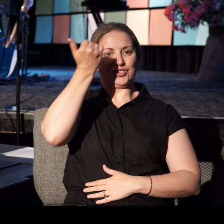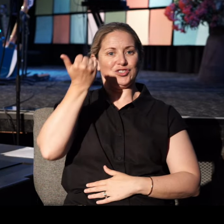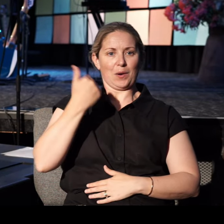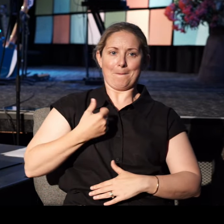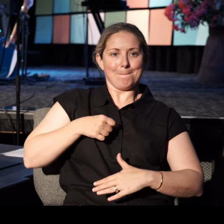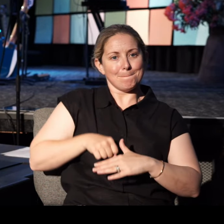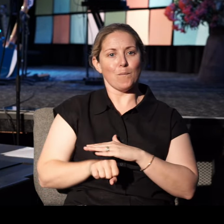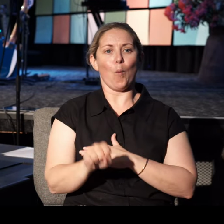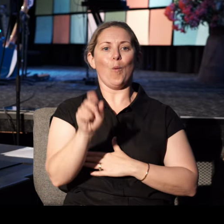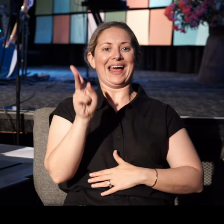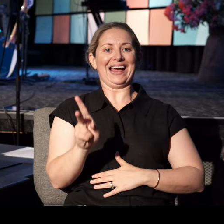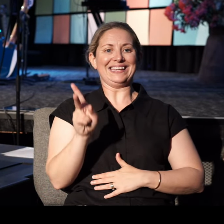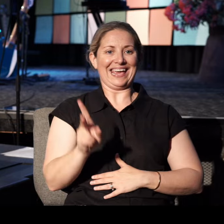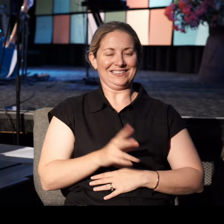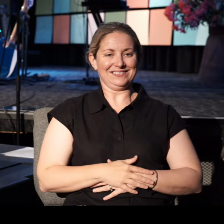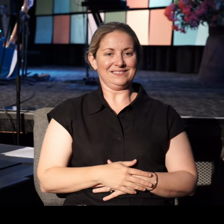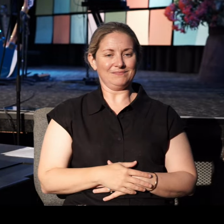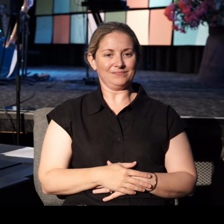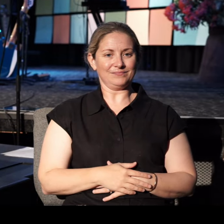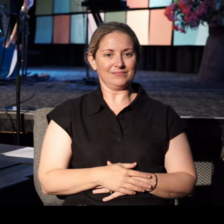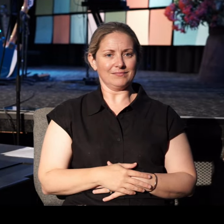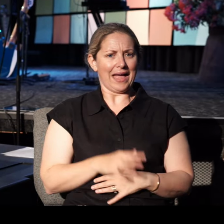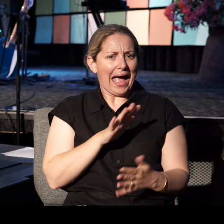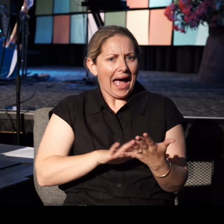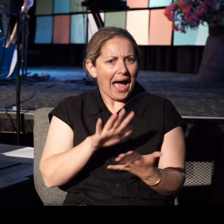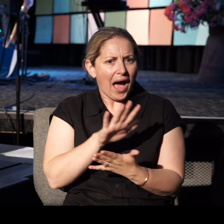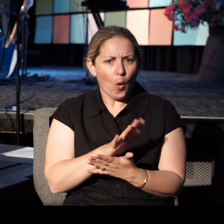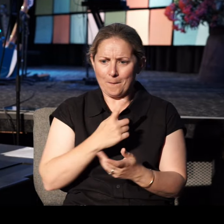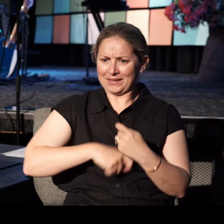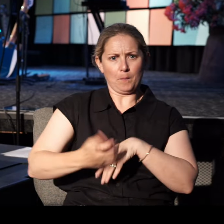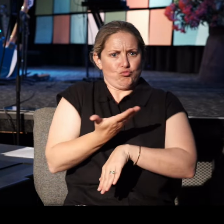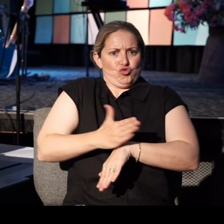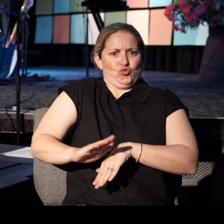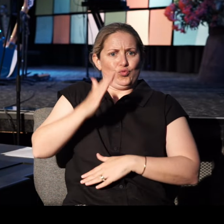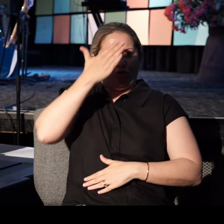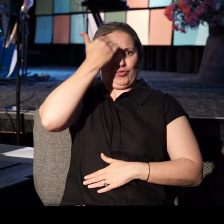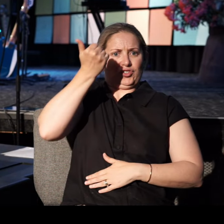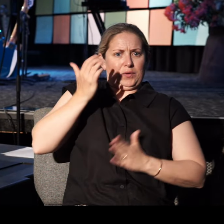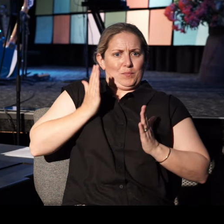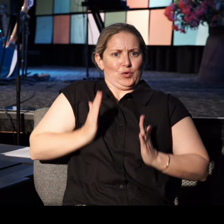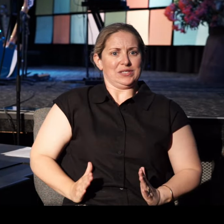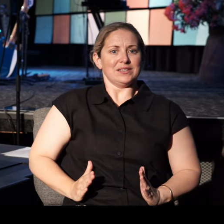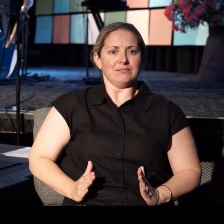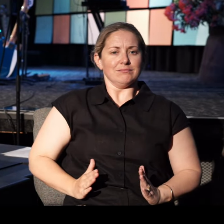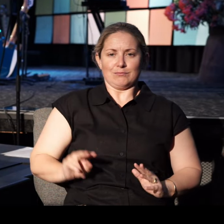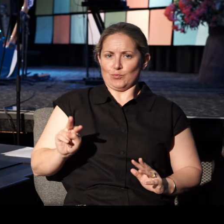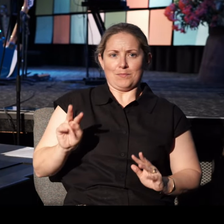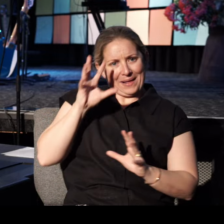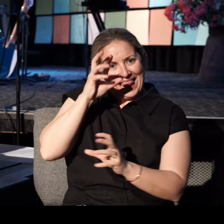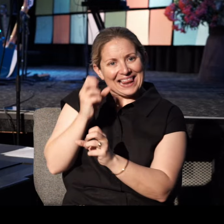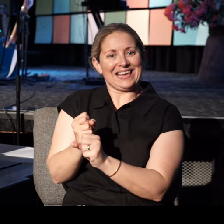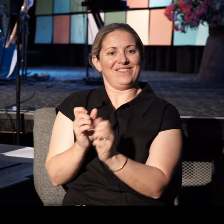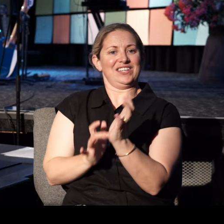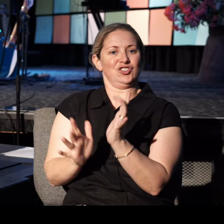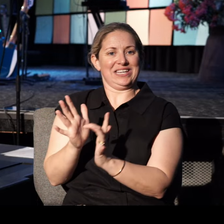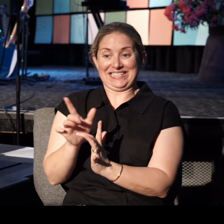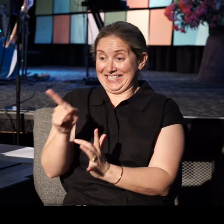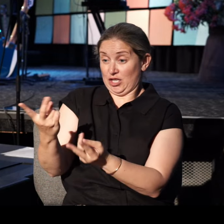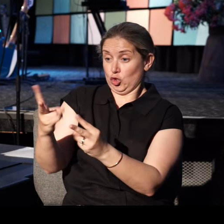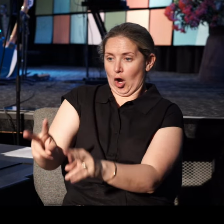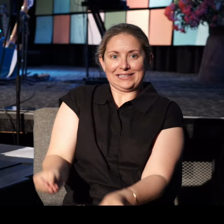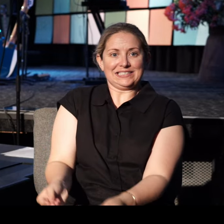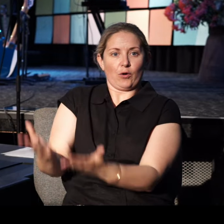that. You're born again by looking to Christ as your atoning sacrifice.